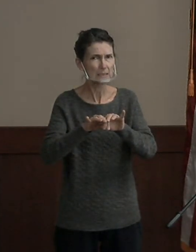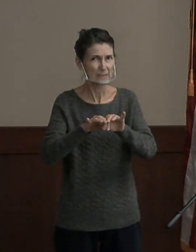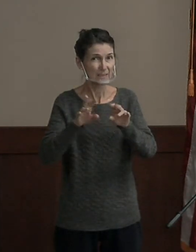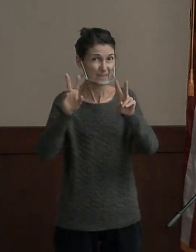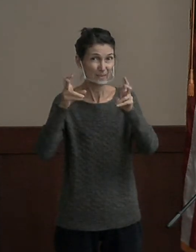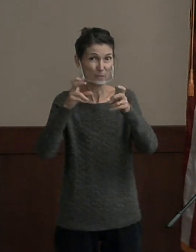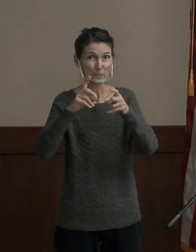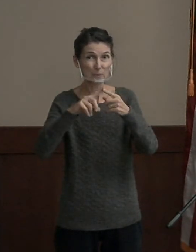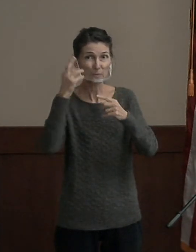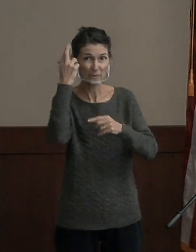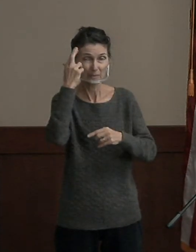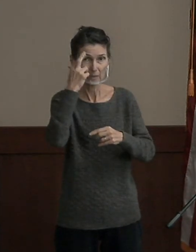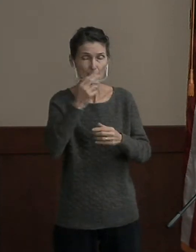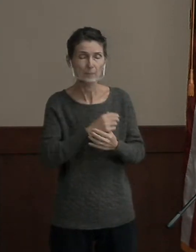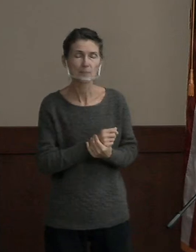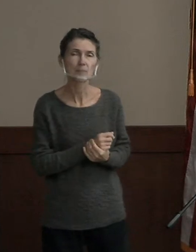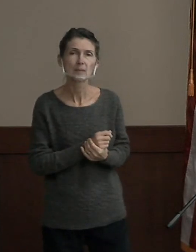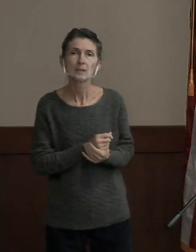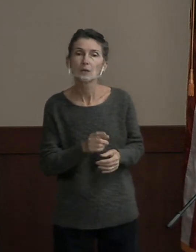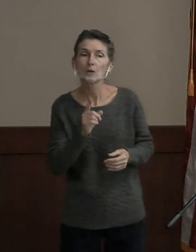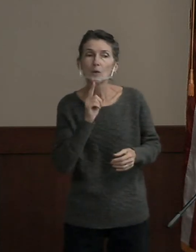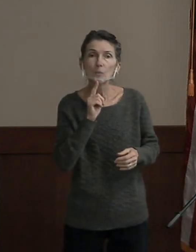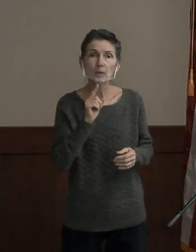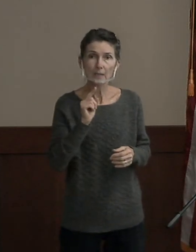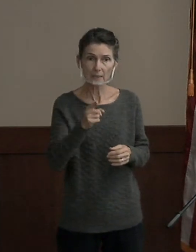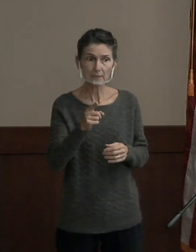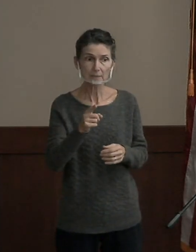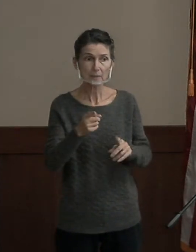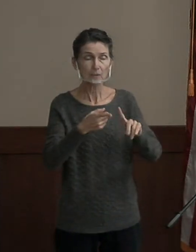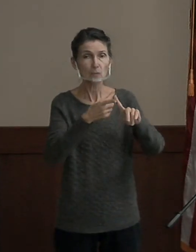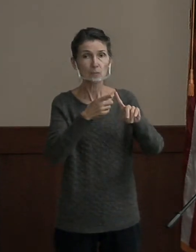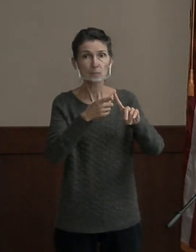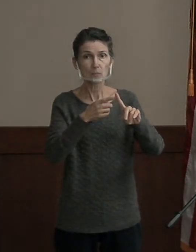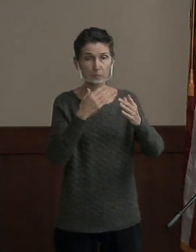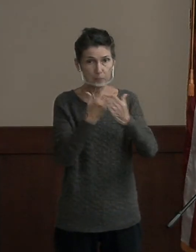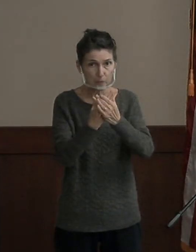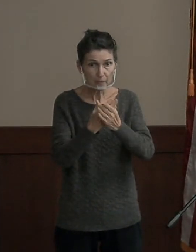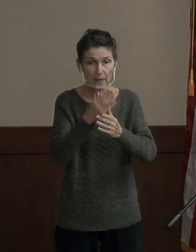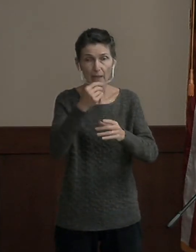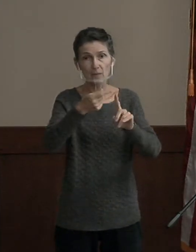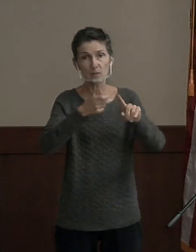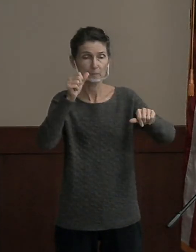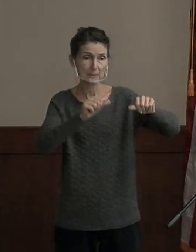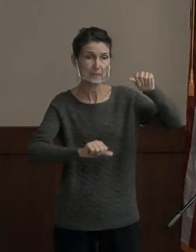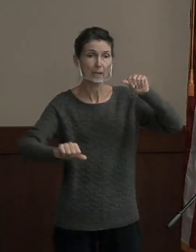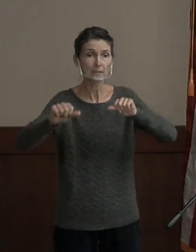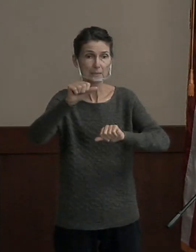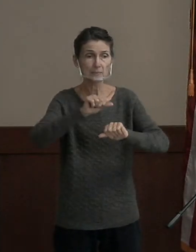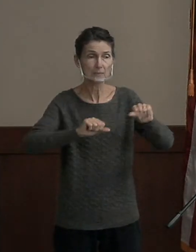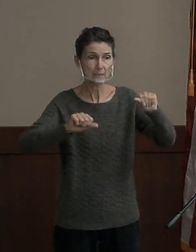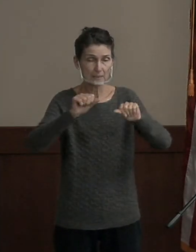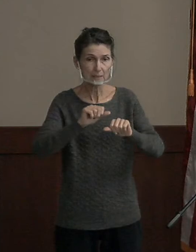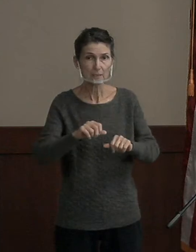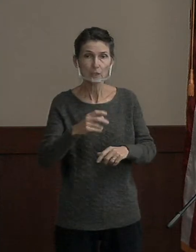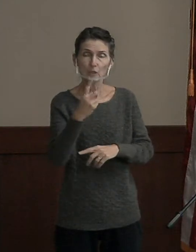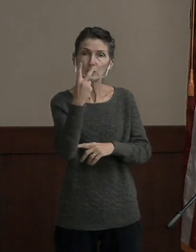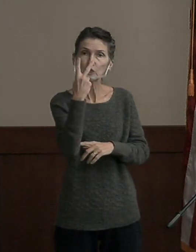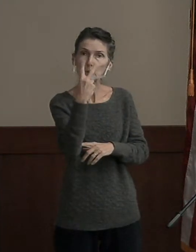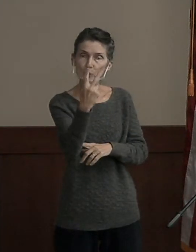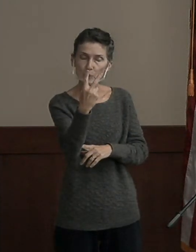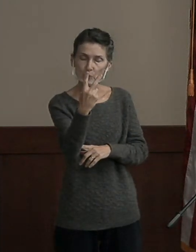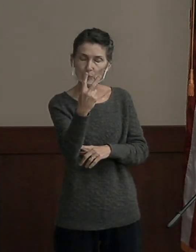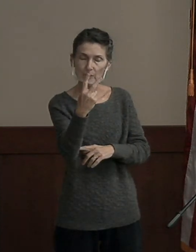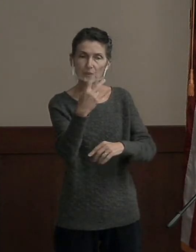topic to bring up, that it really is, from proven and from a scientific perspective, 2 doses to